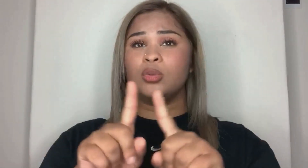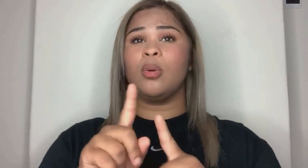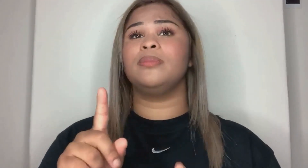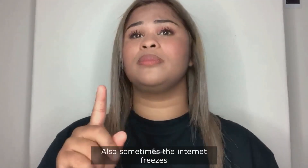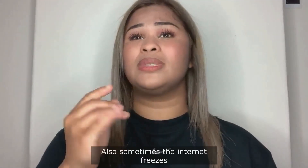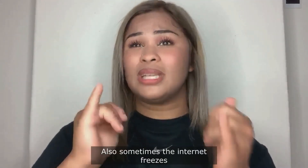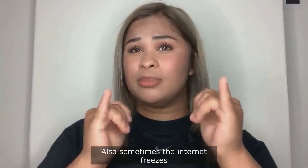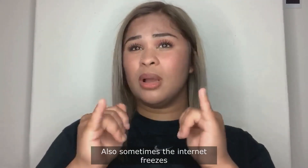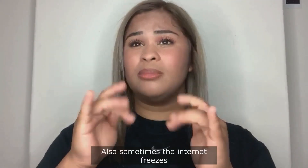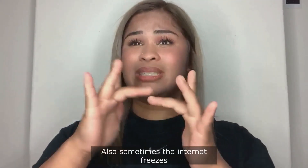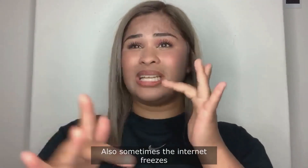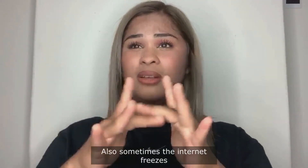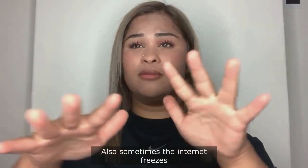Also, sometimes the internet freezes,